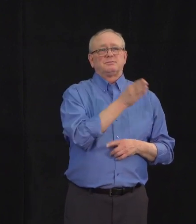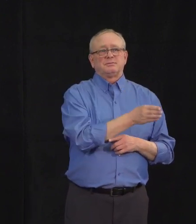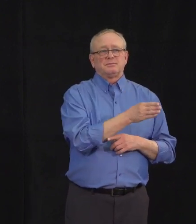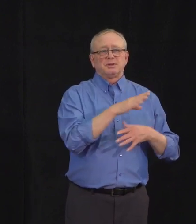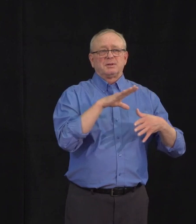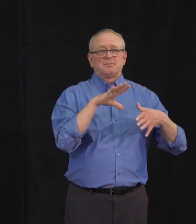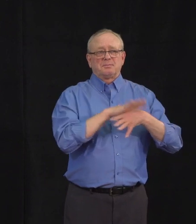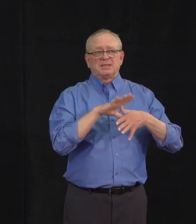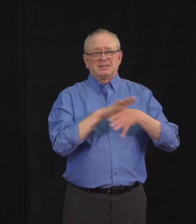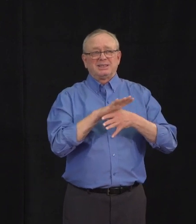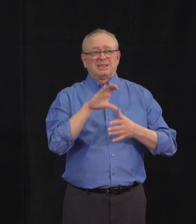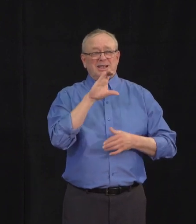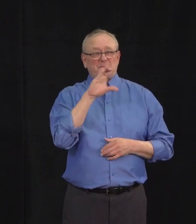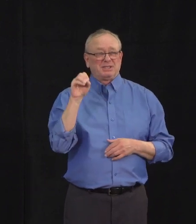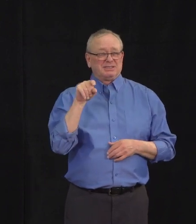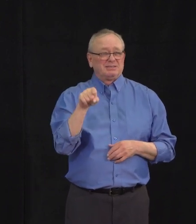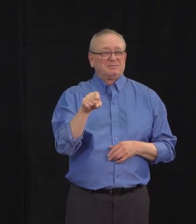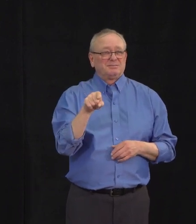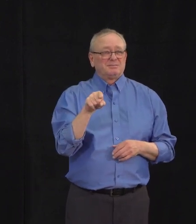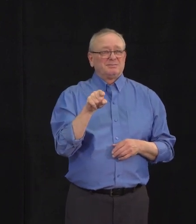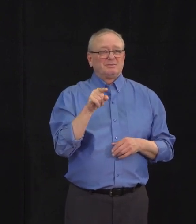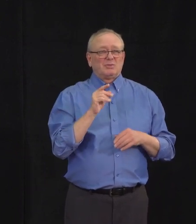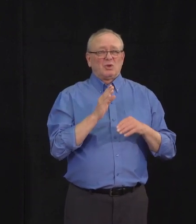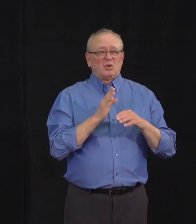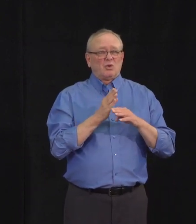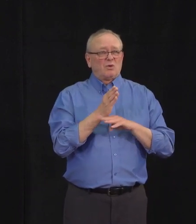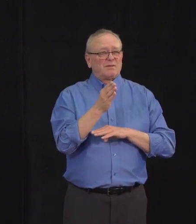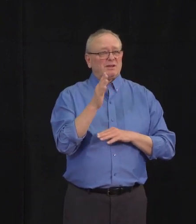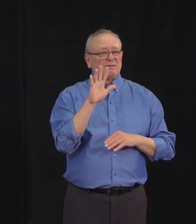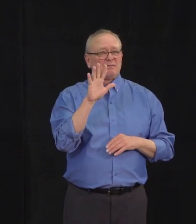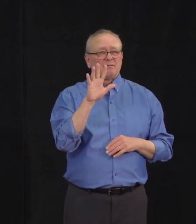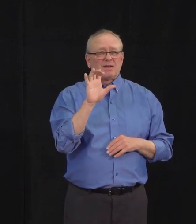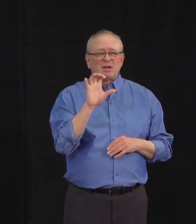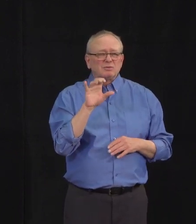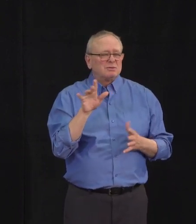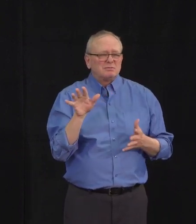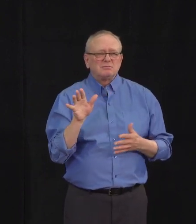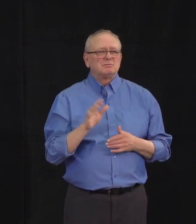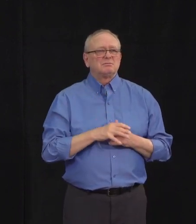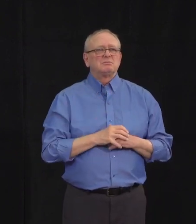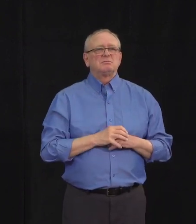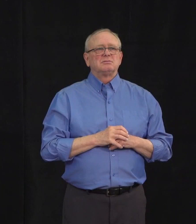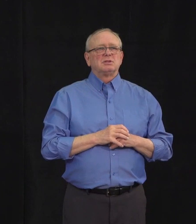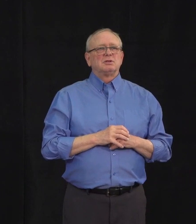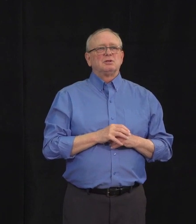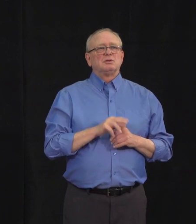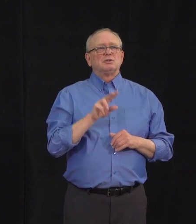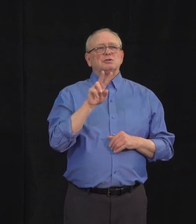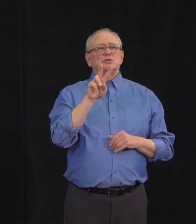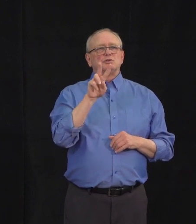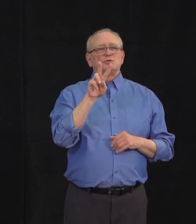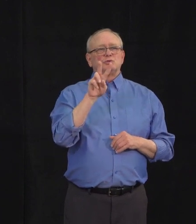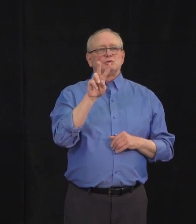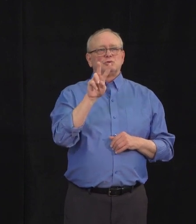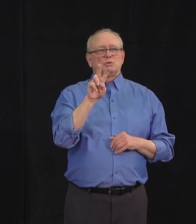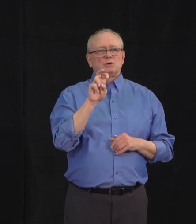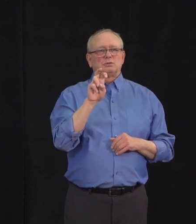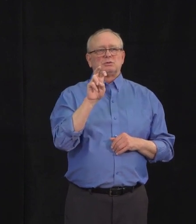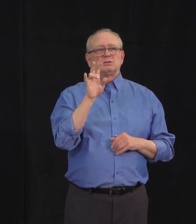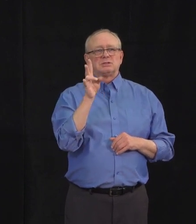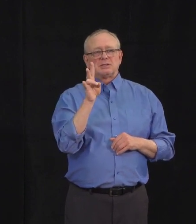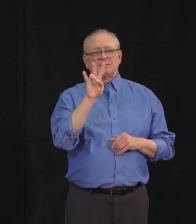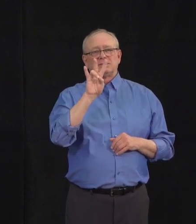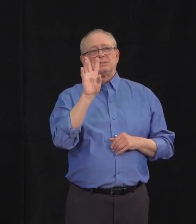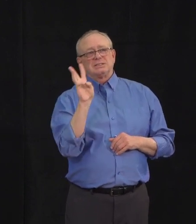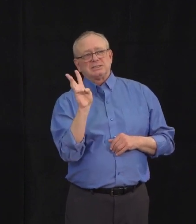been 276 cases confirmed among employees and contractors at the JBS plant in Brooks. We